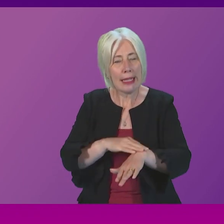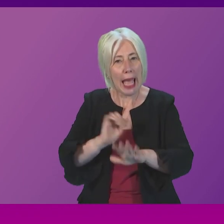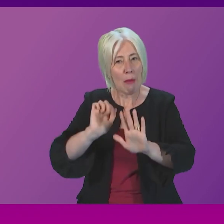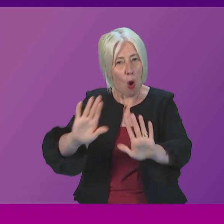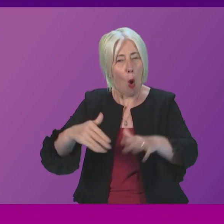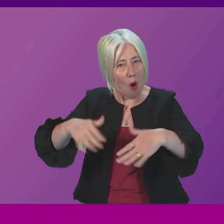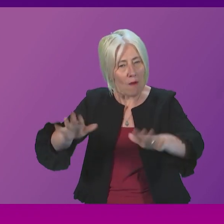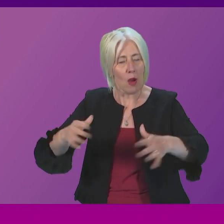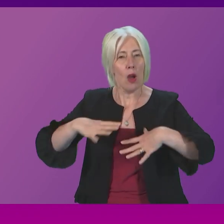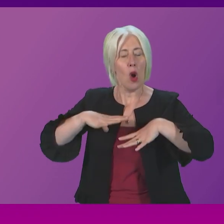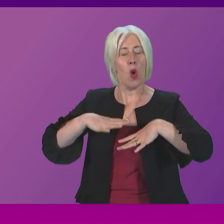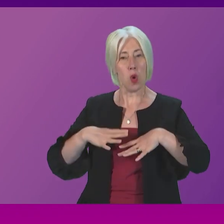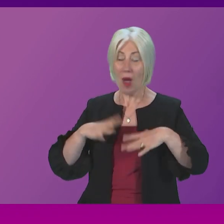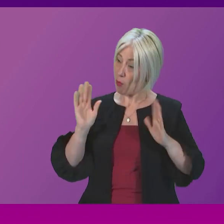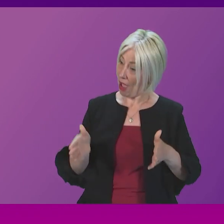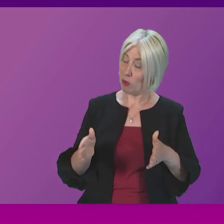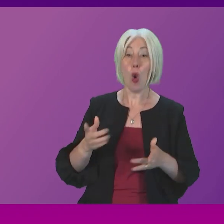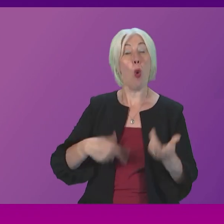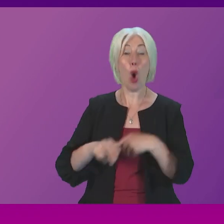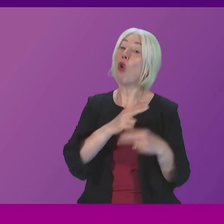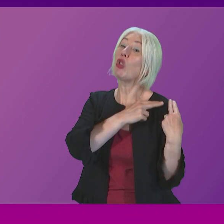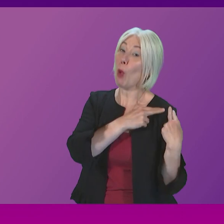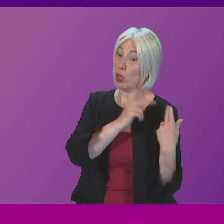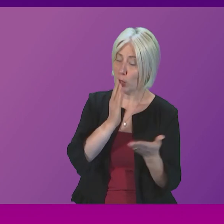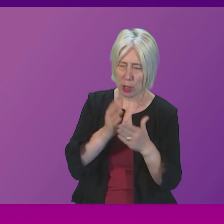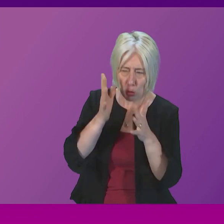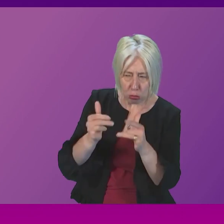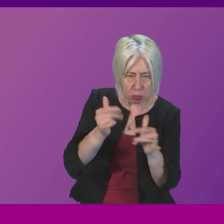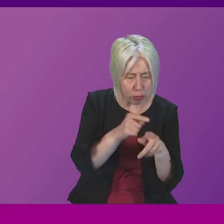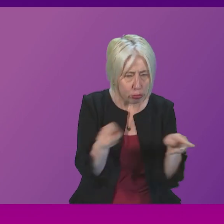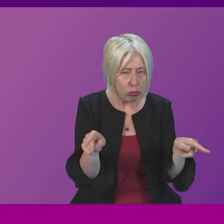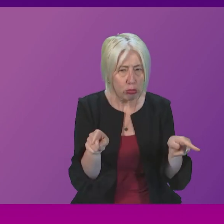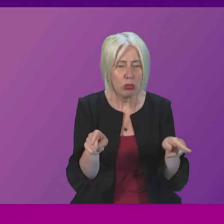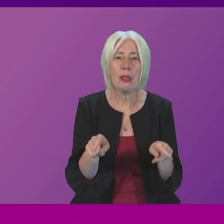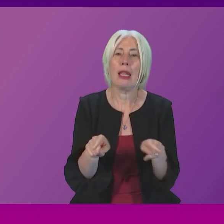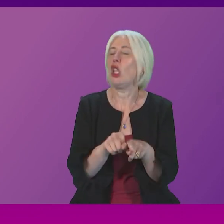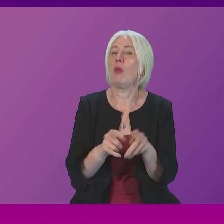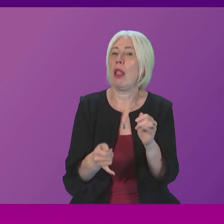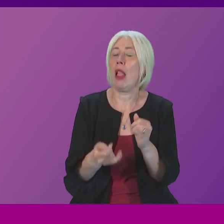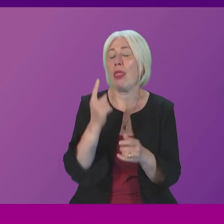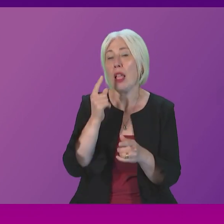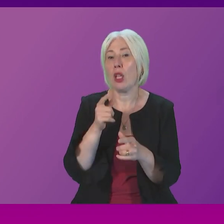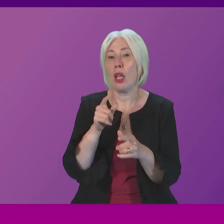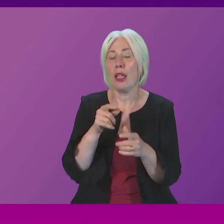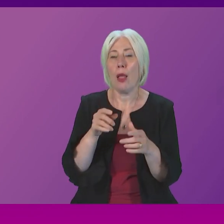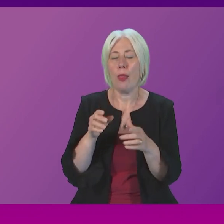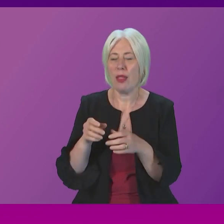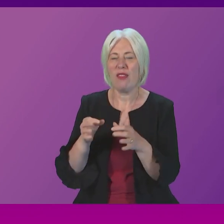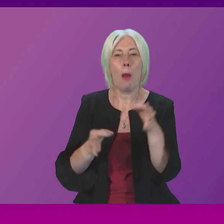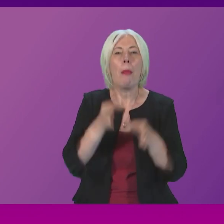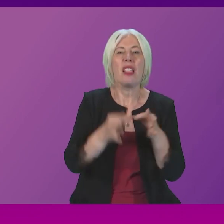if they need to. And we've all got a responsibility to do that. And lastly, I think it's important to reach across particularly political